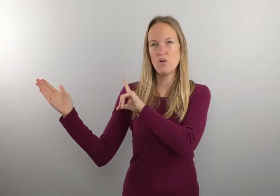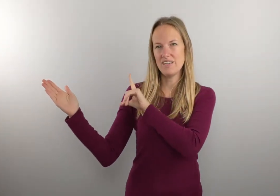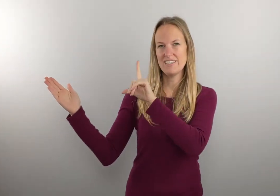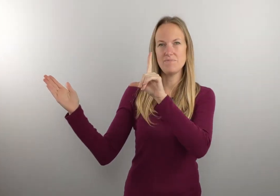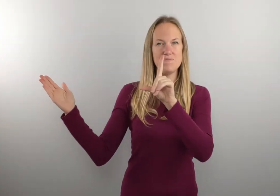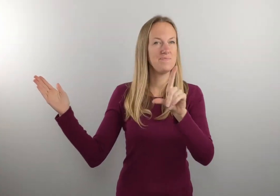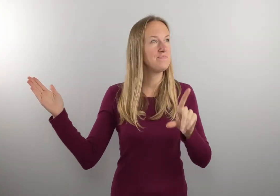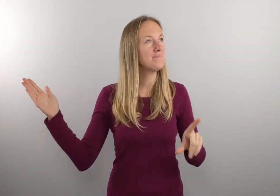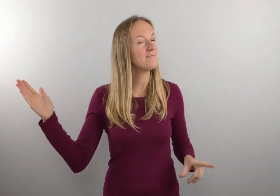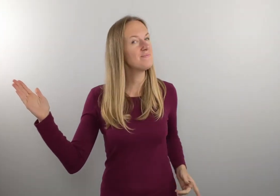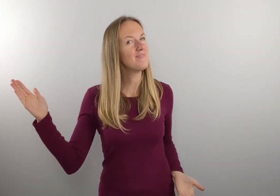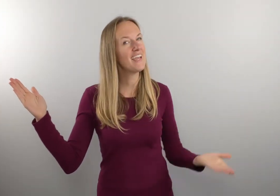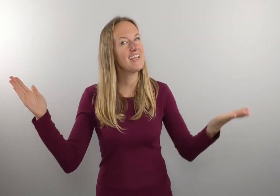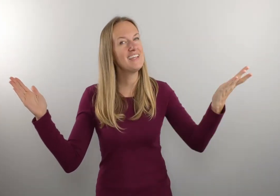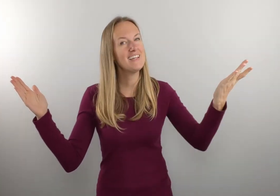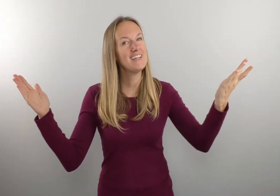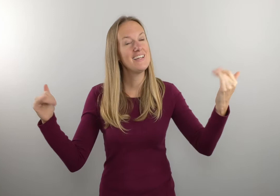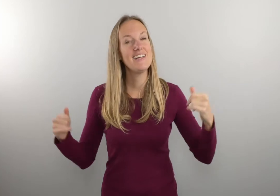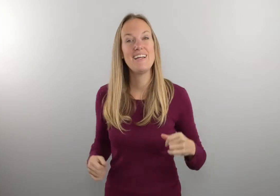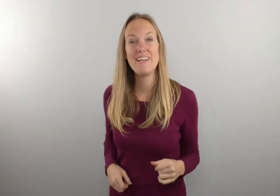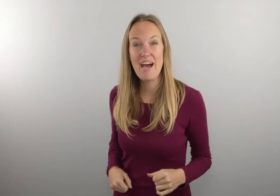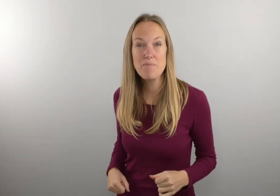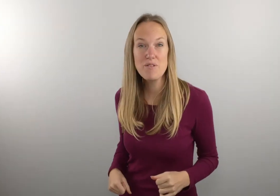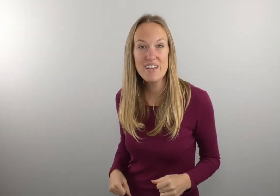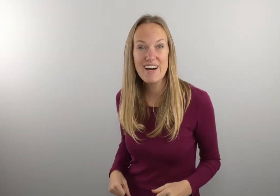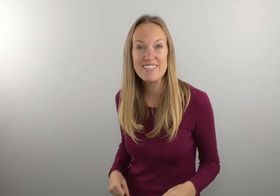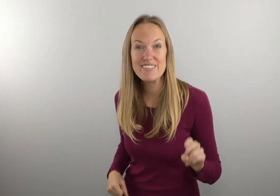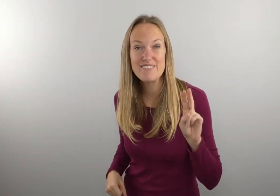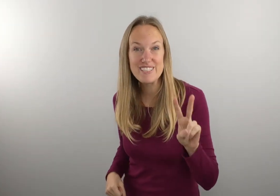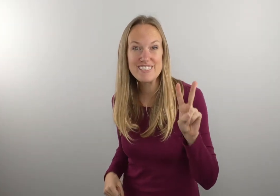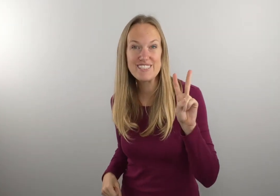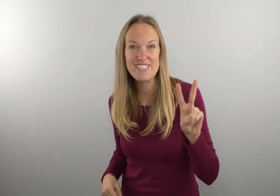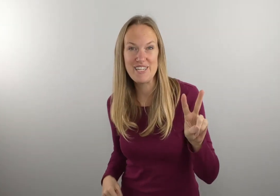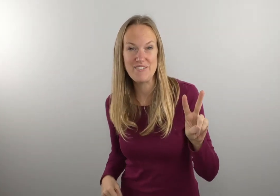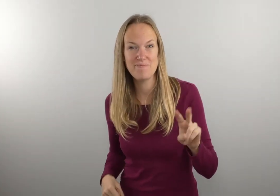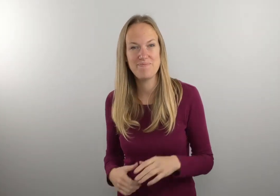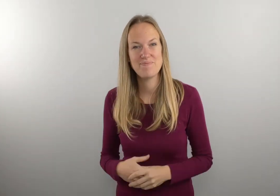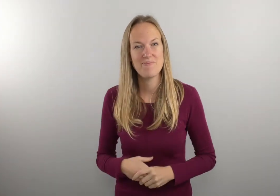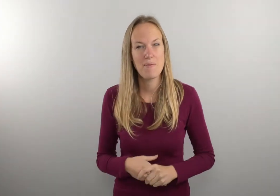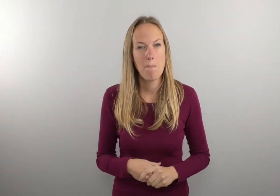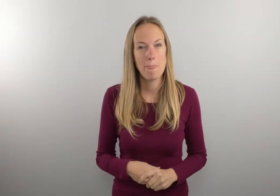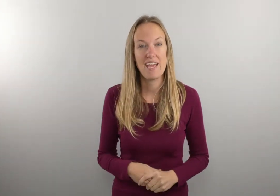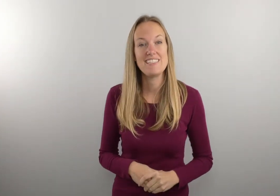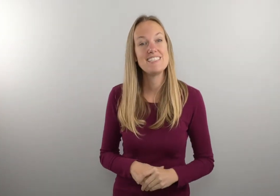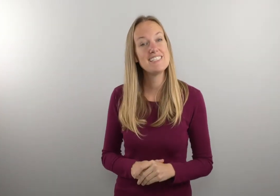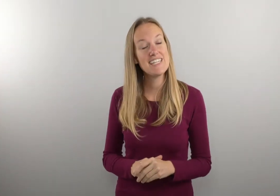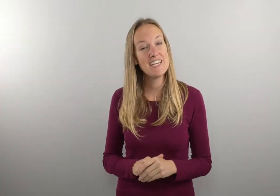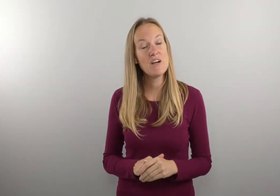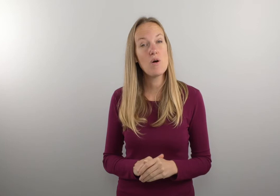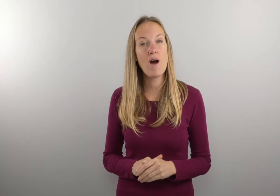Lord. Okay? Now moving on to verse 2. Okay. Sing choirs